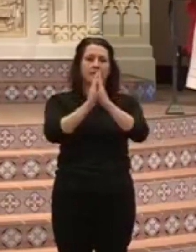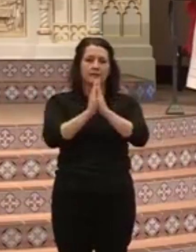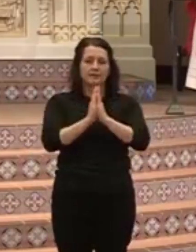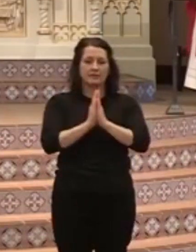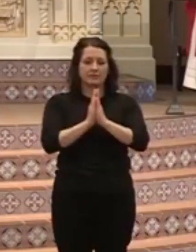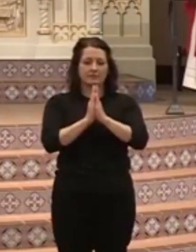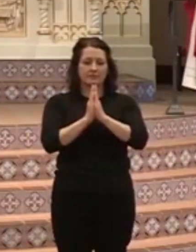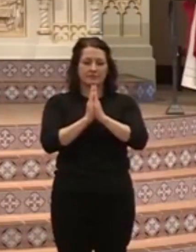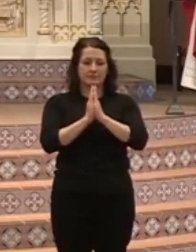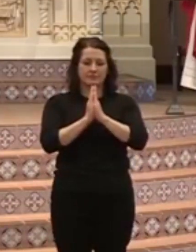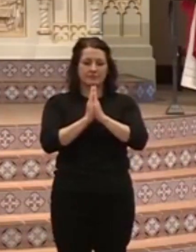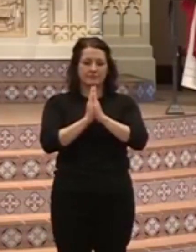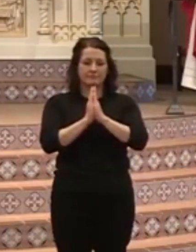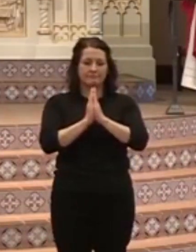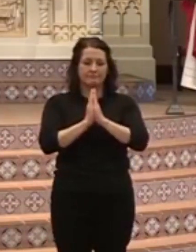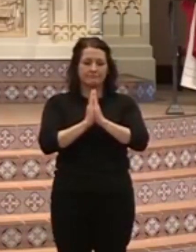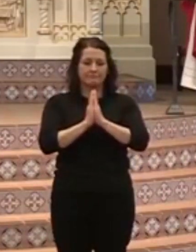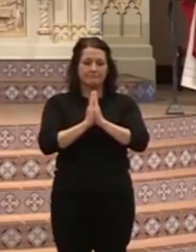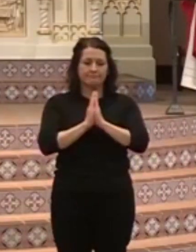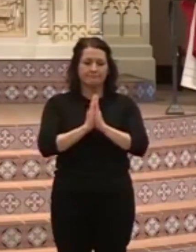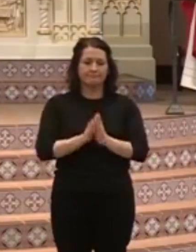Amen.